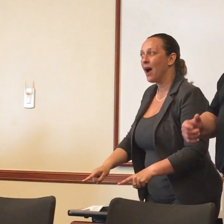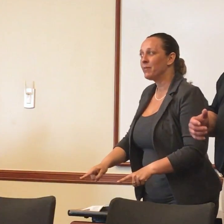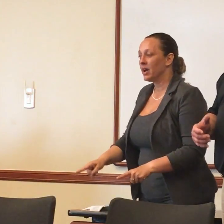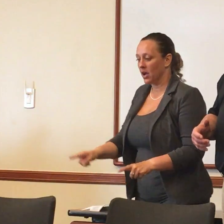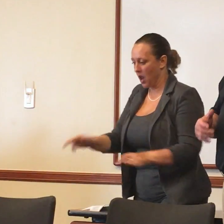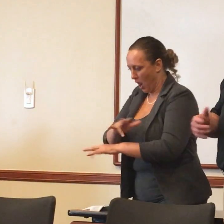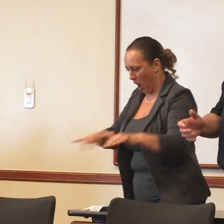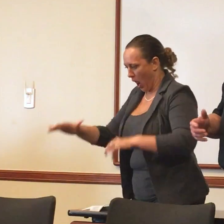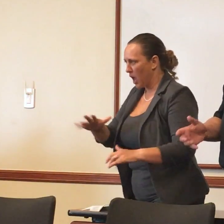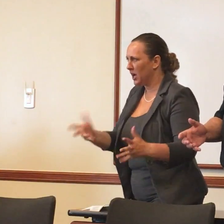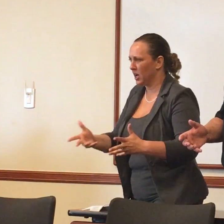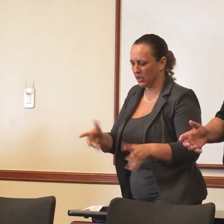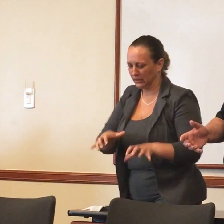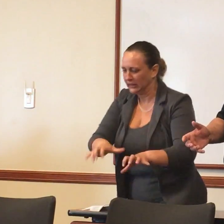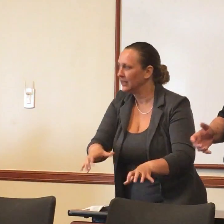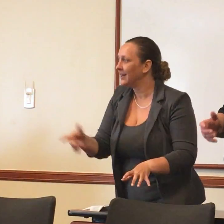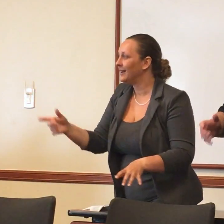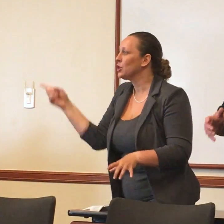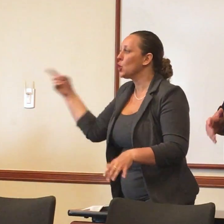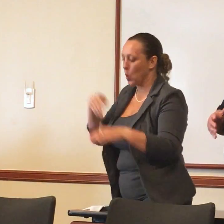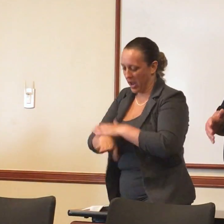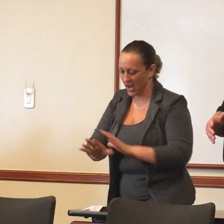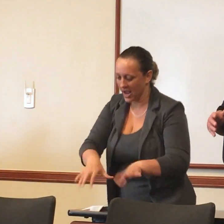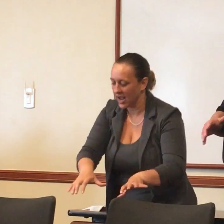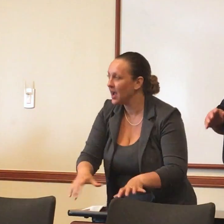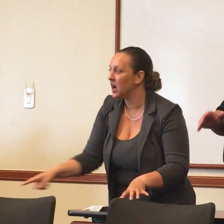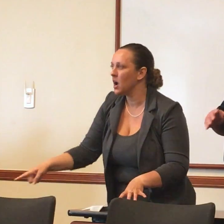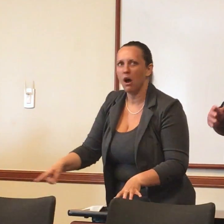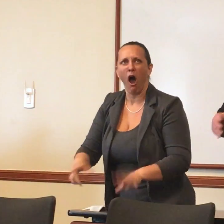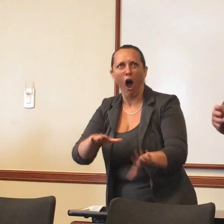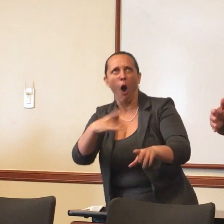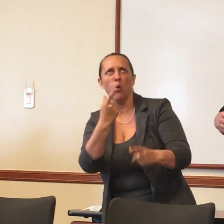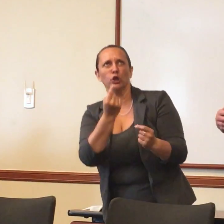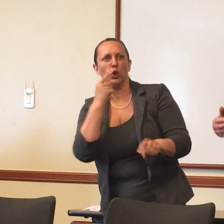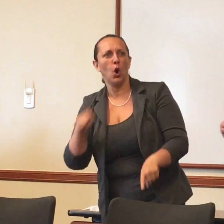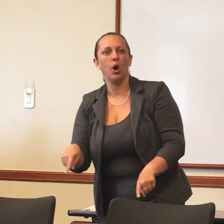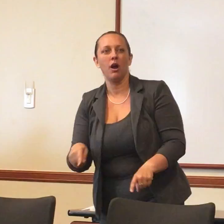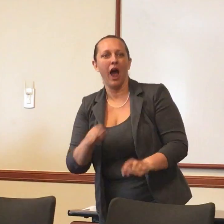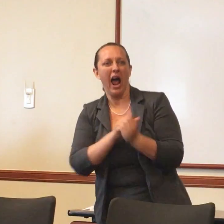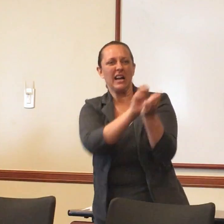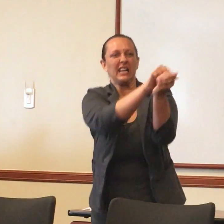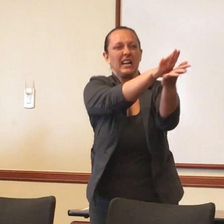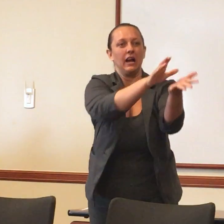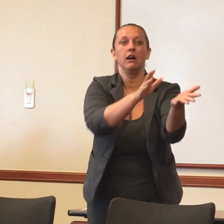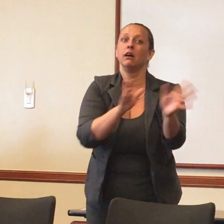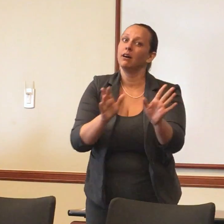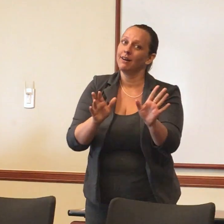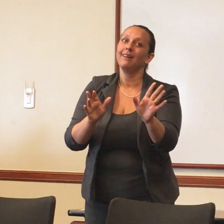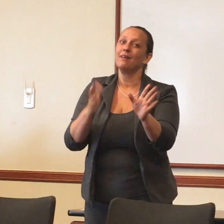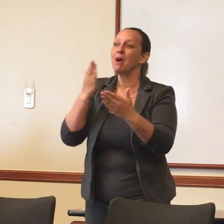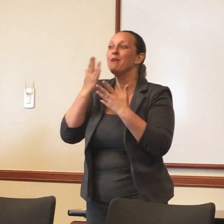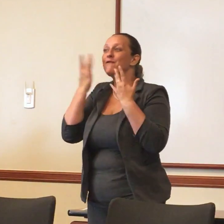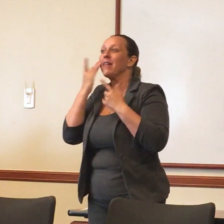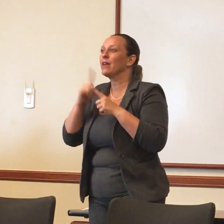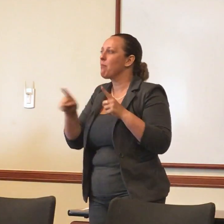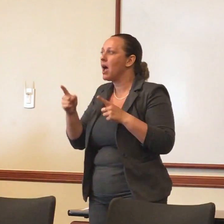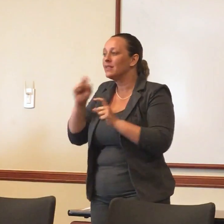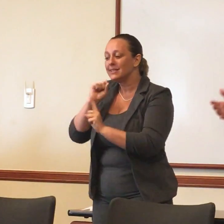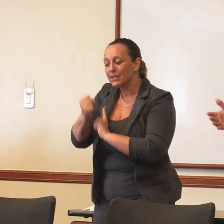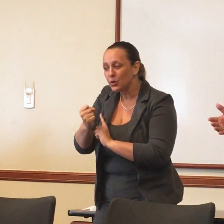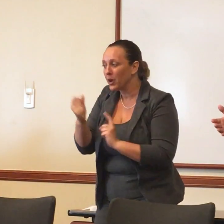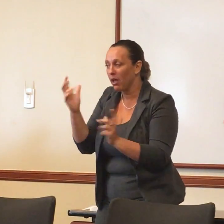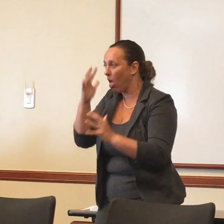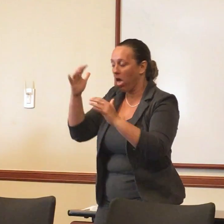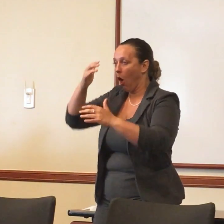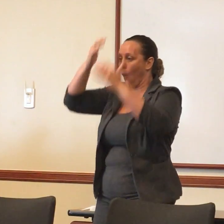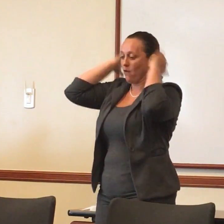people coming and picking up and shaking their master, they may get a little defensive. So that's why we do it, as a safety for everybody, so the dog doesn't get